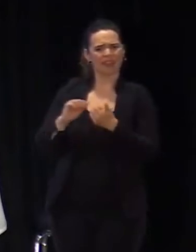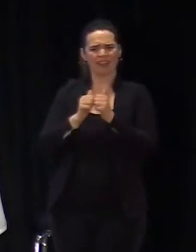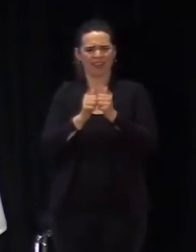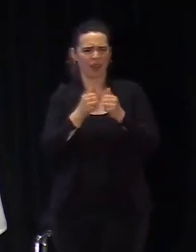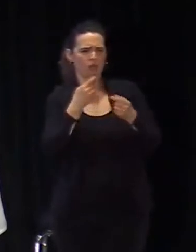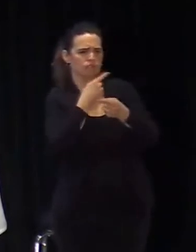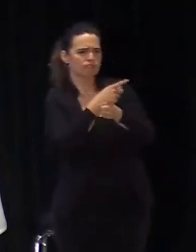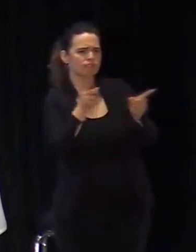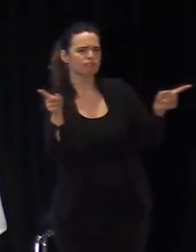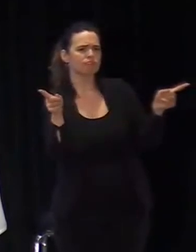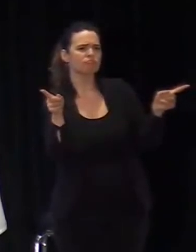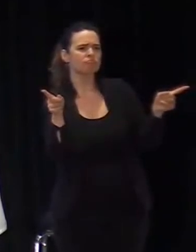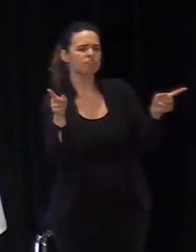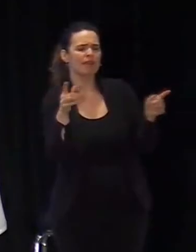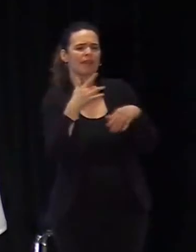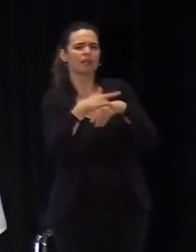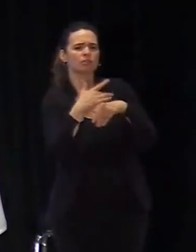few weeks.